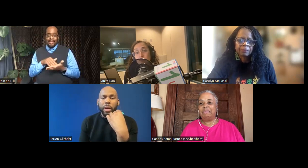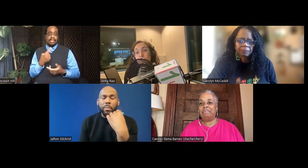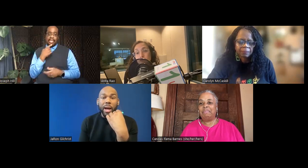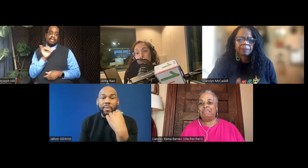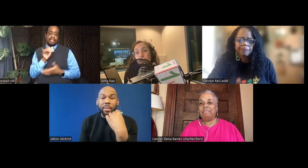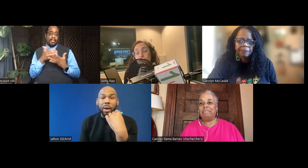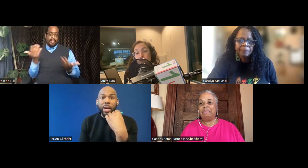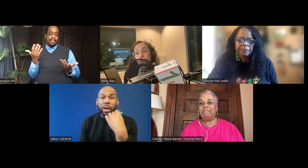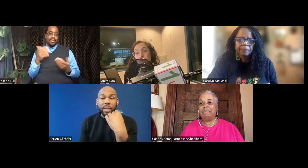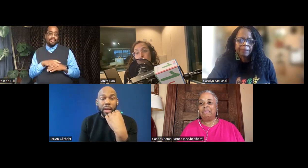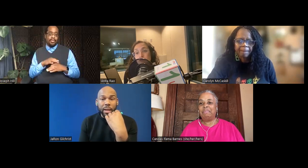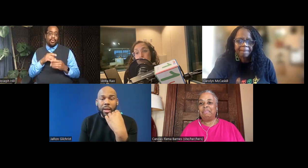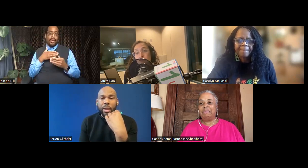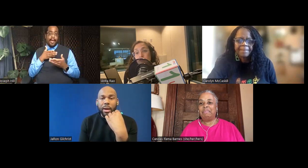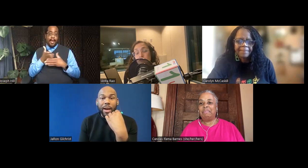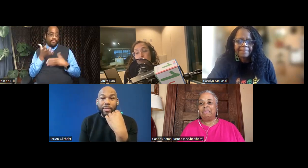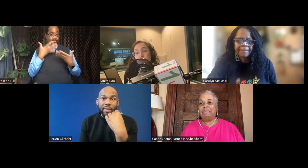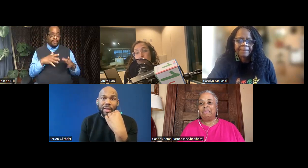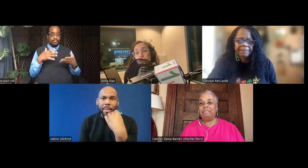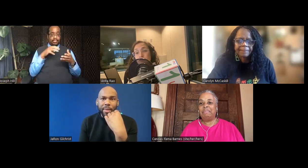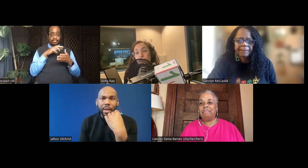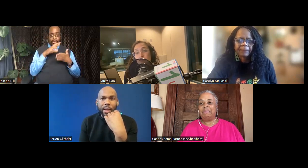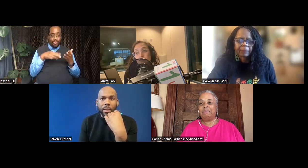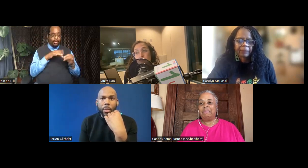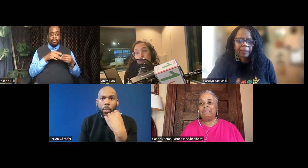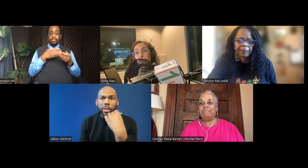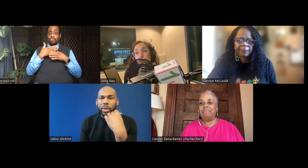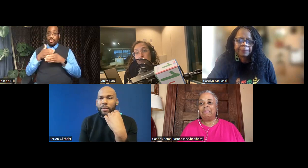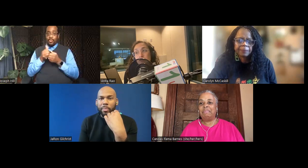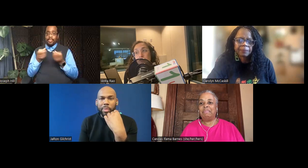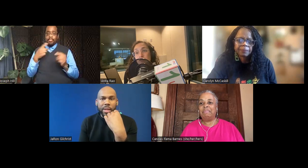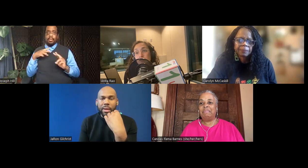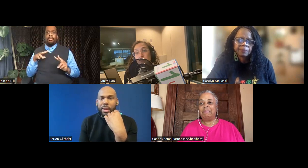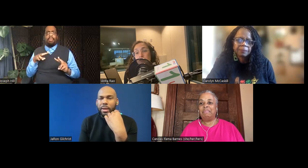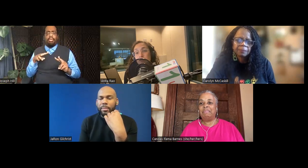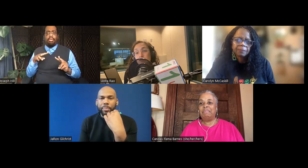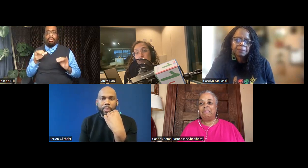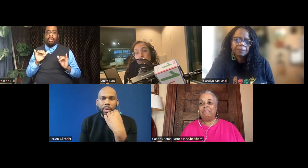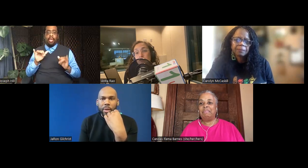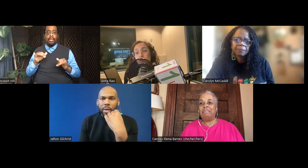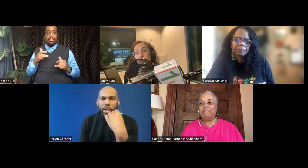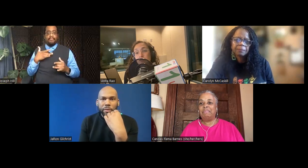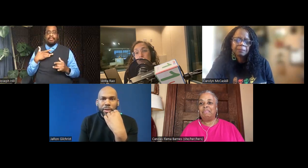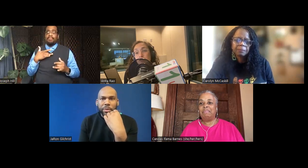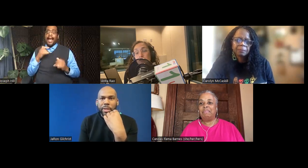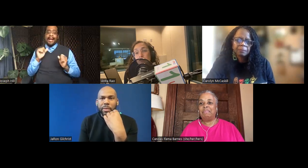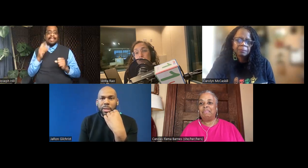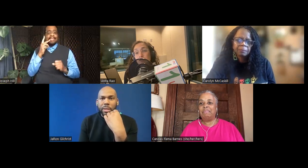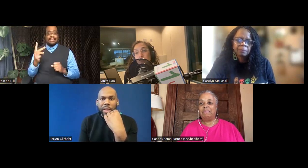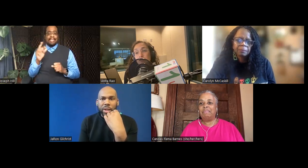A lot of them are in our study, have said the same thing. Once we completed the interviews and we conducted